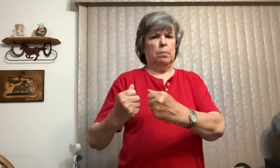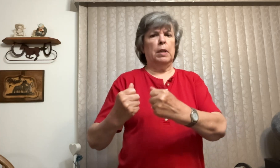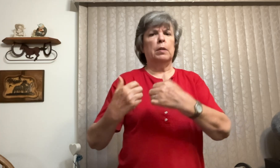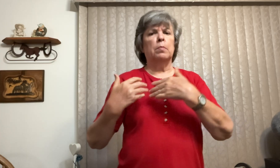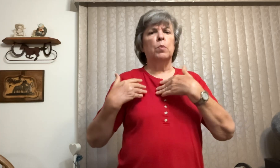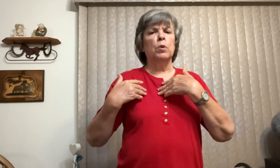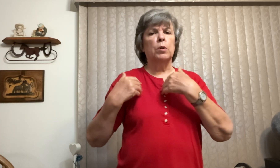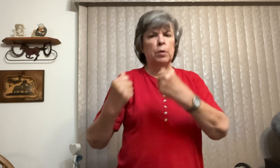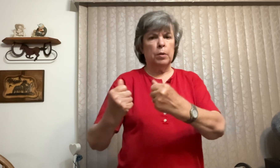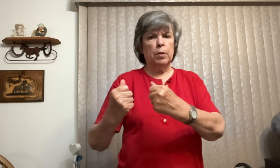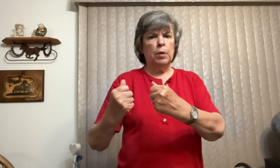make a more,